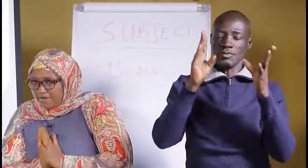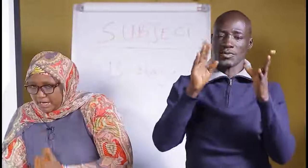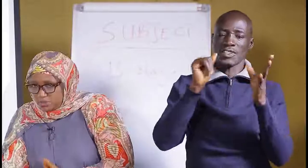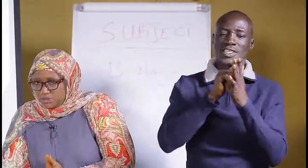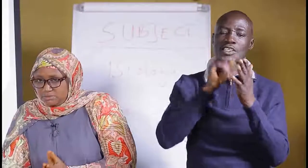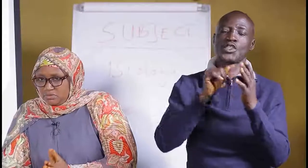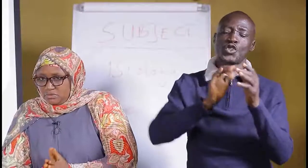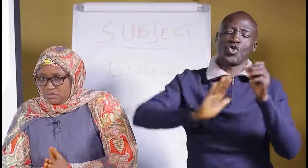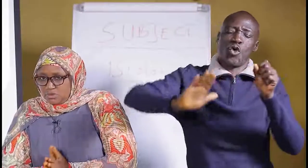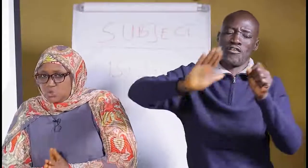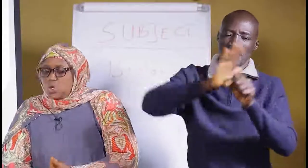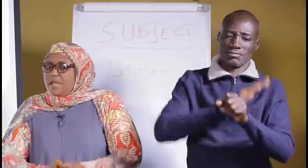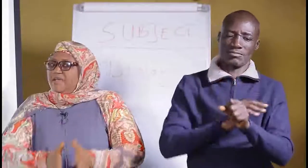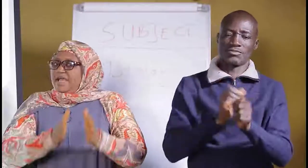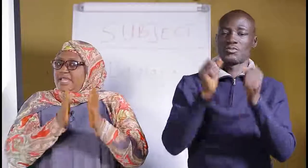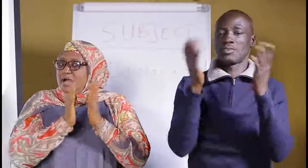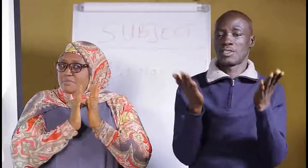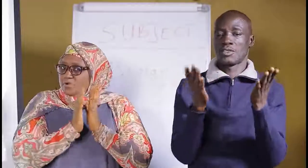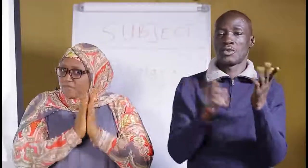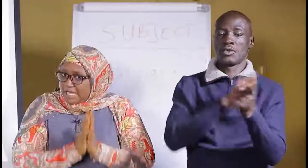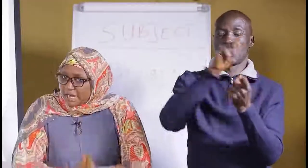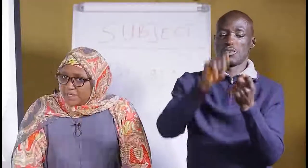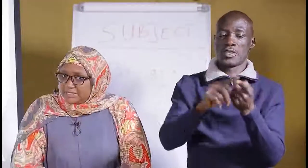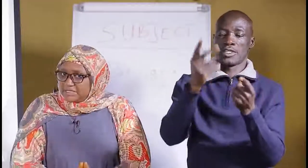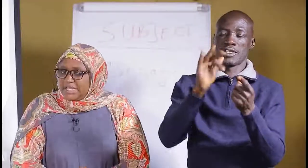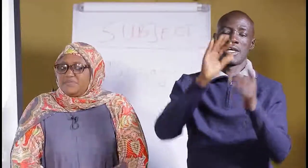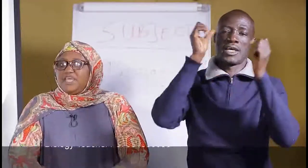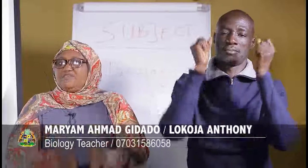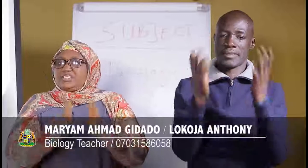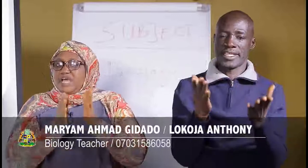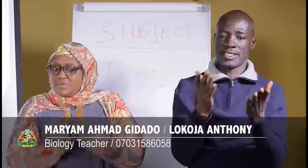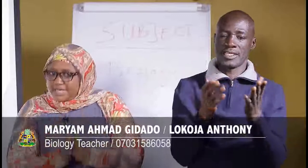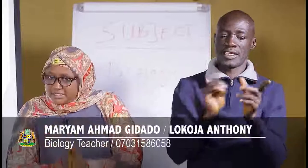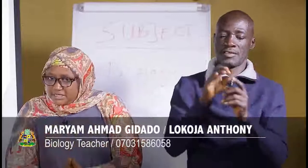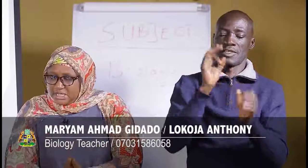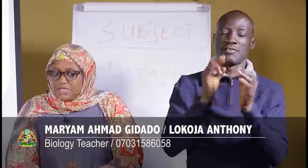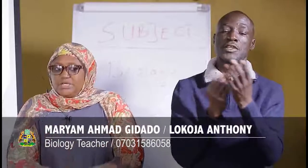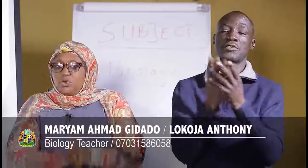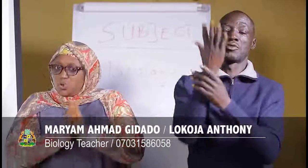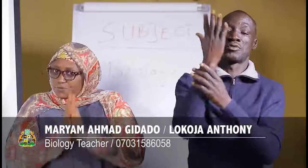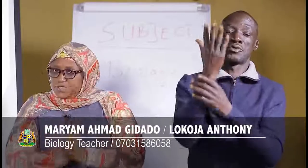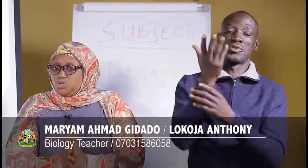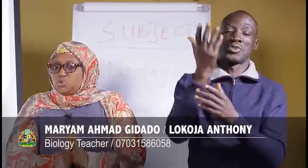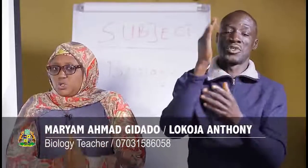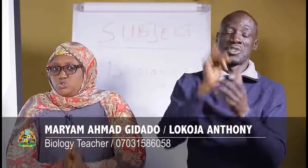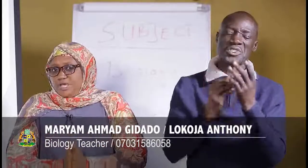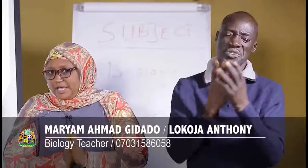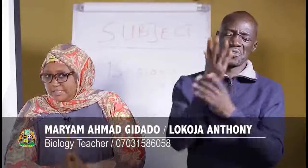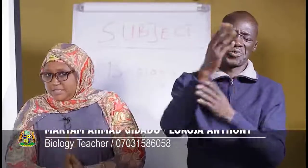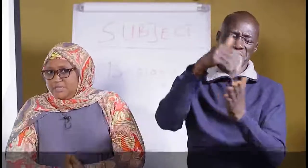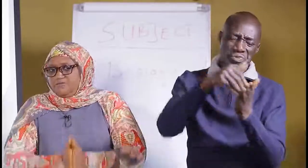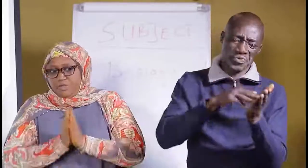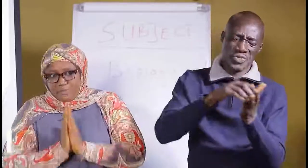by overcrowding. So whenever they are overcrowded, even if they germinate, the growth is not going to